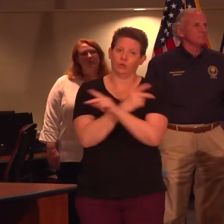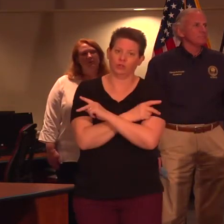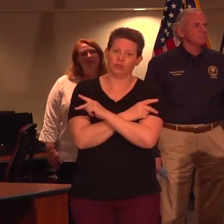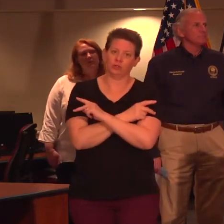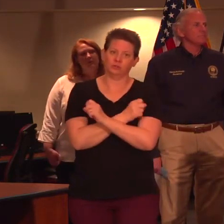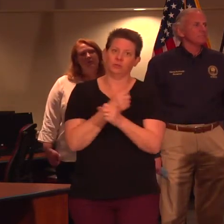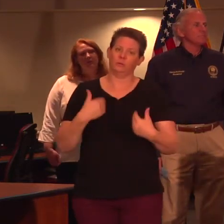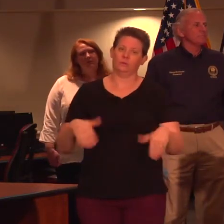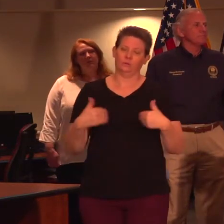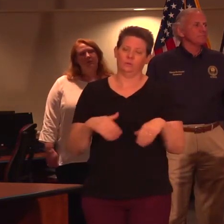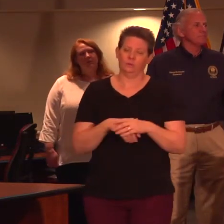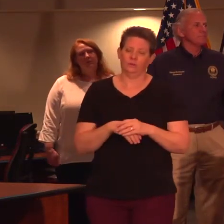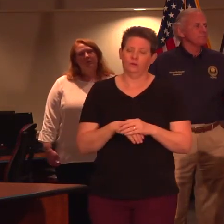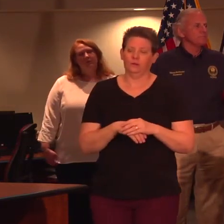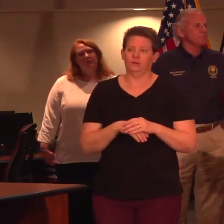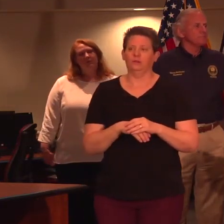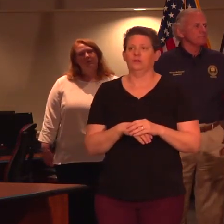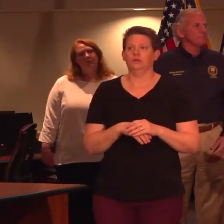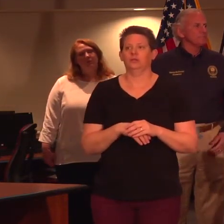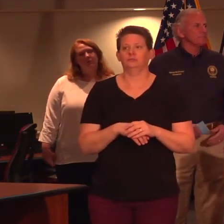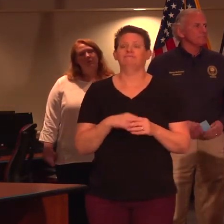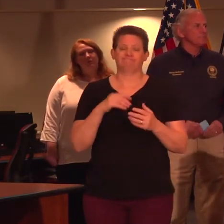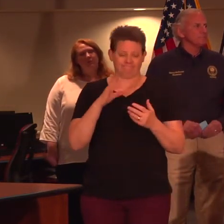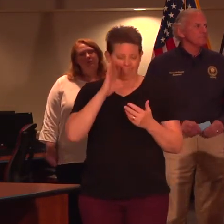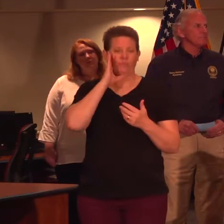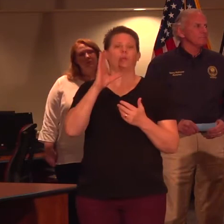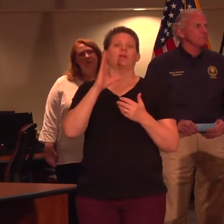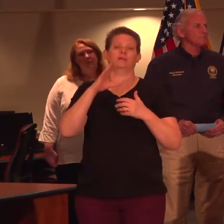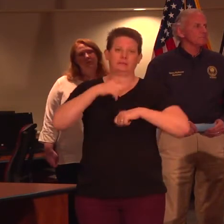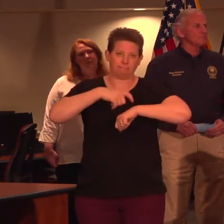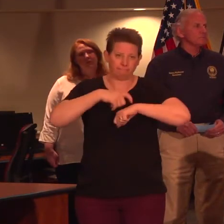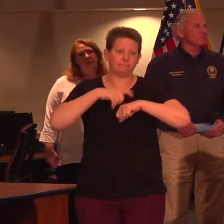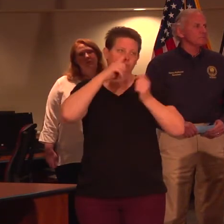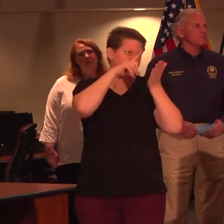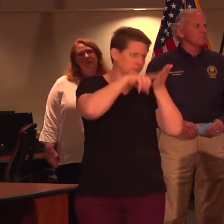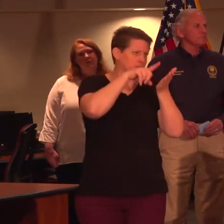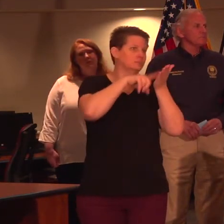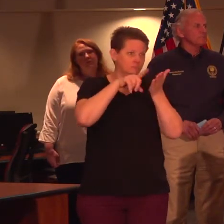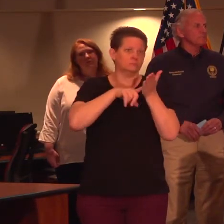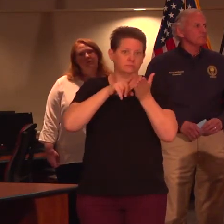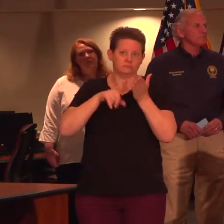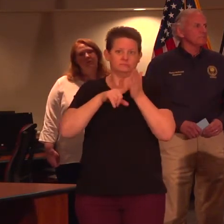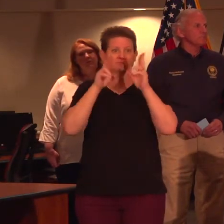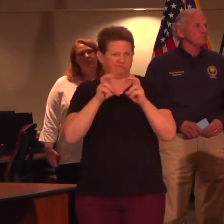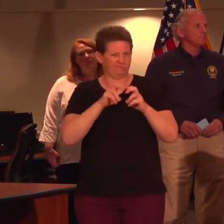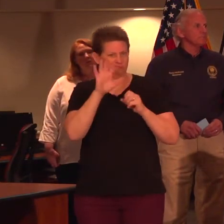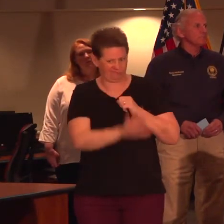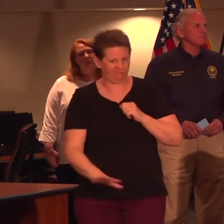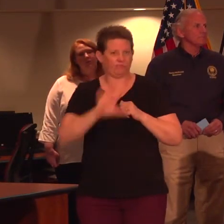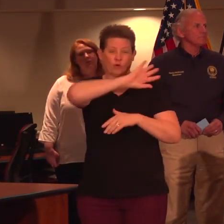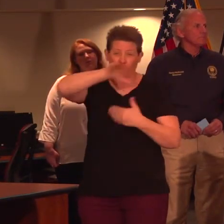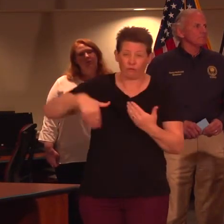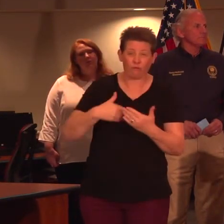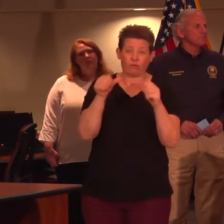it's going to take some time to go through and get a final report for the state in terms of any